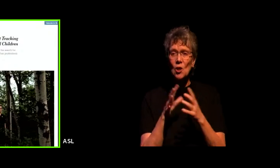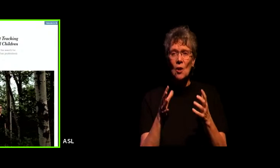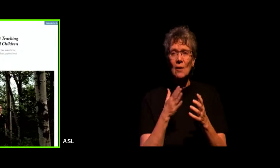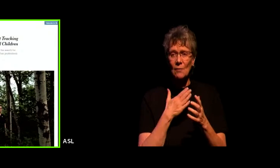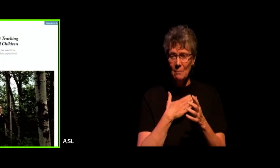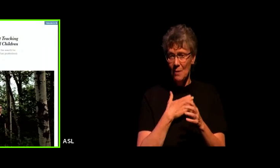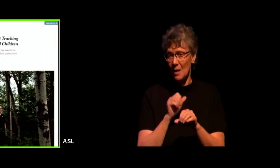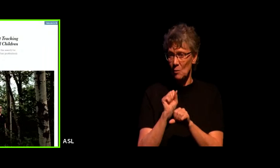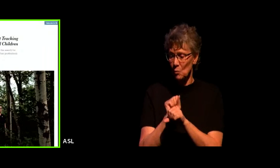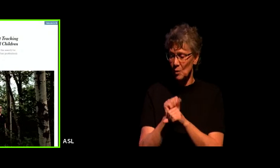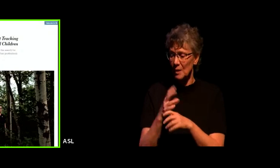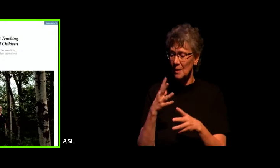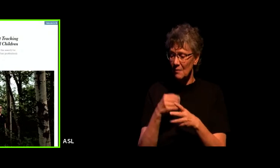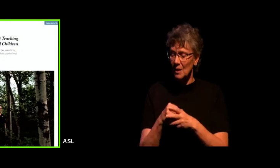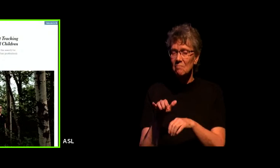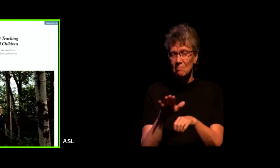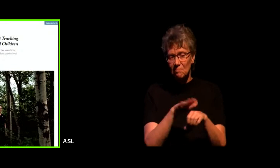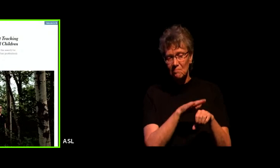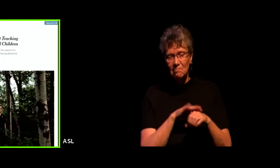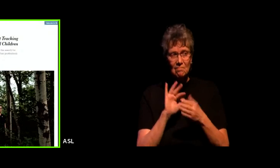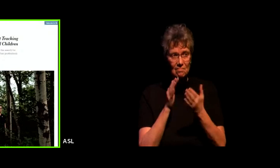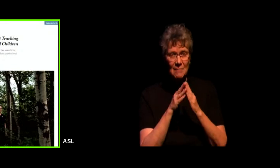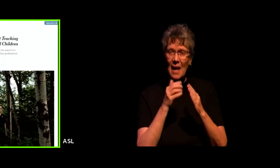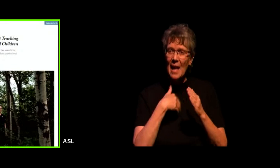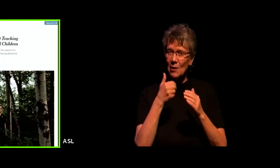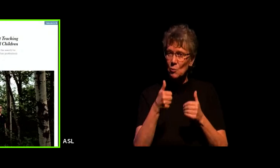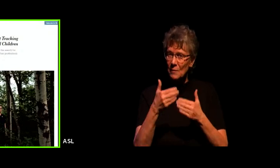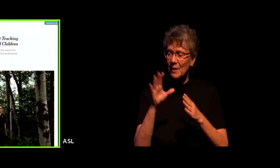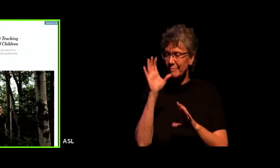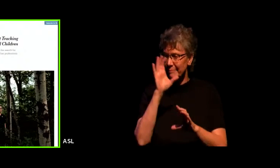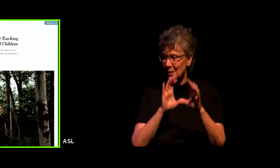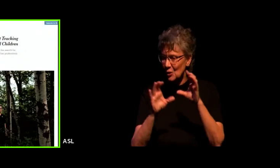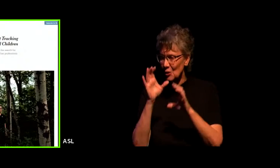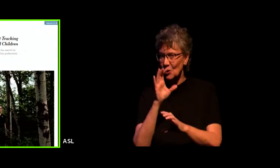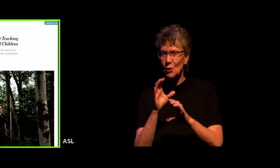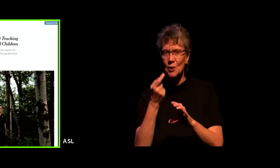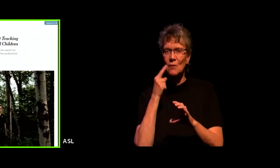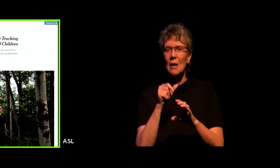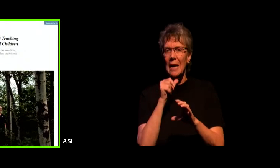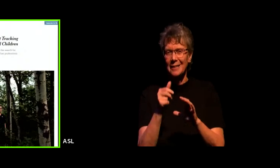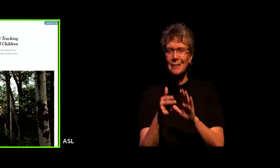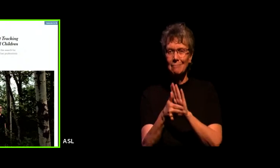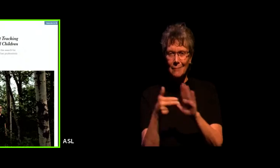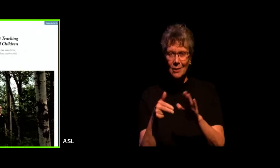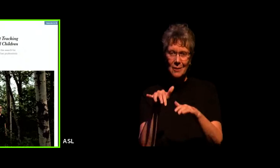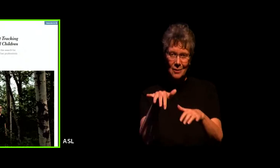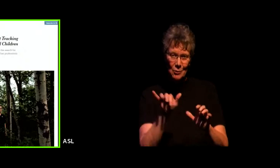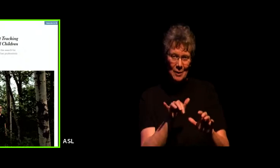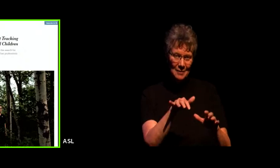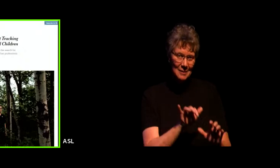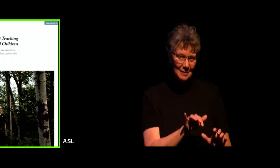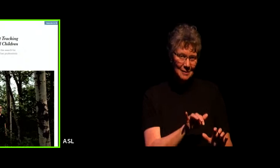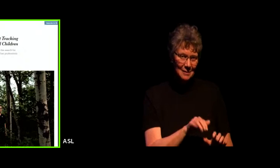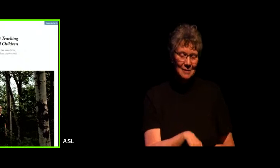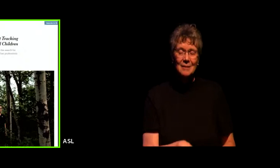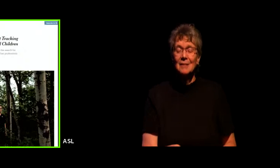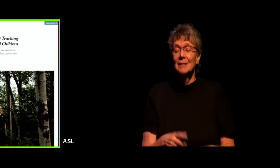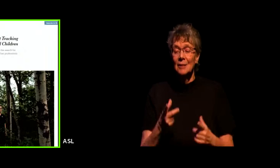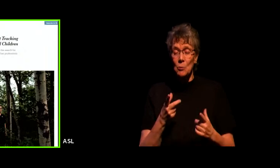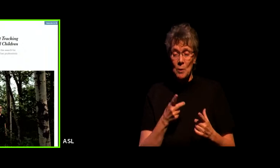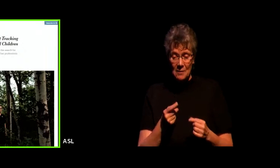help advise communities on how to approach this. We have, of course, done some work on the ground. And now I'm also helping to shape